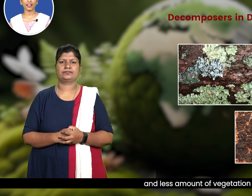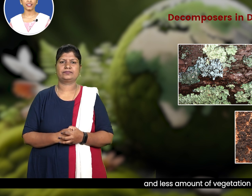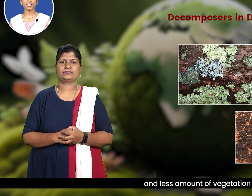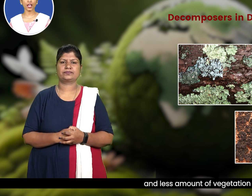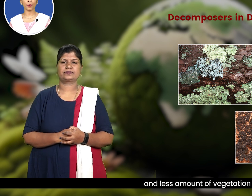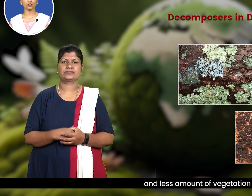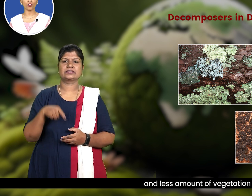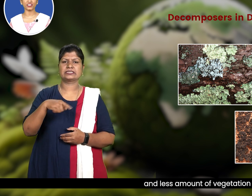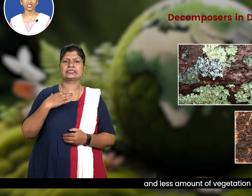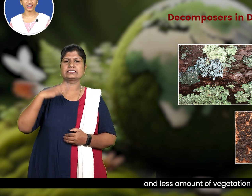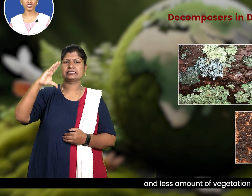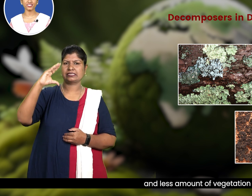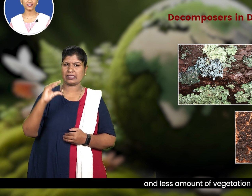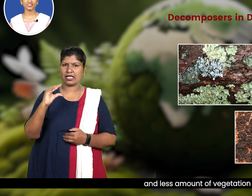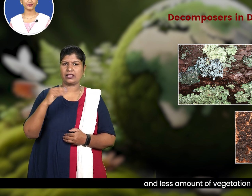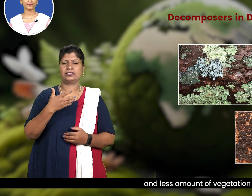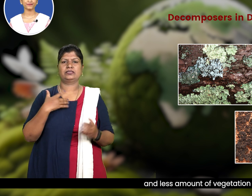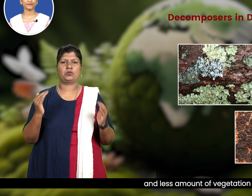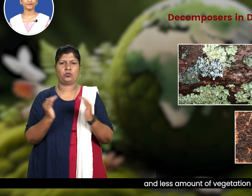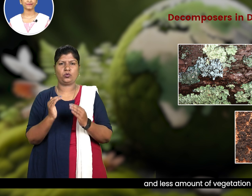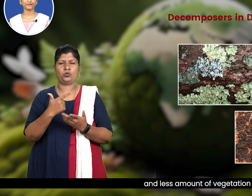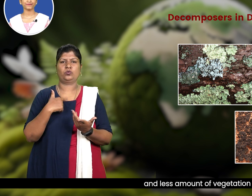and less amount of vegetation,